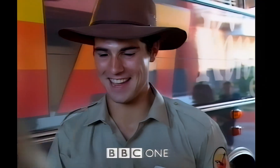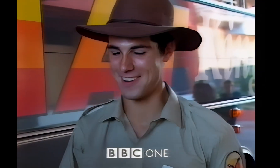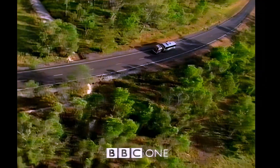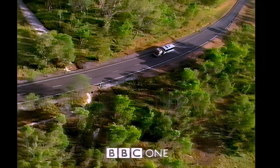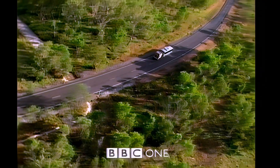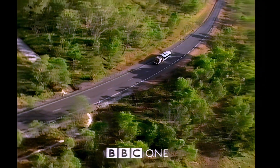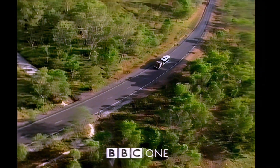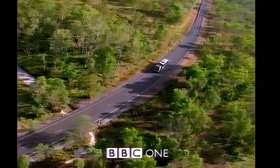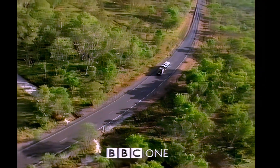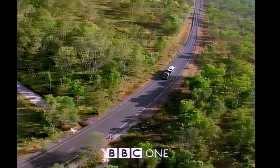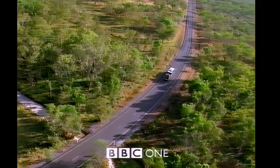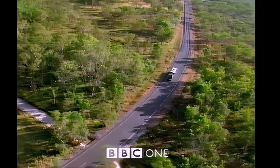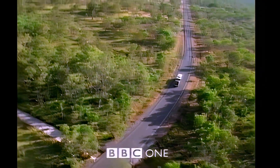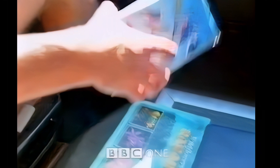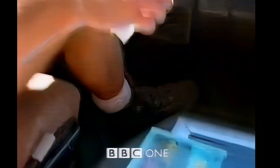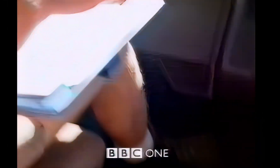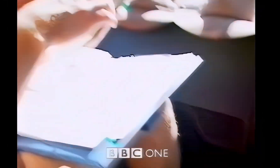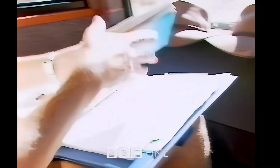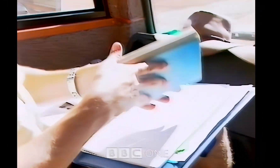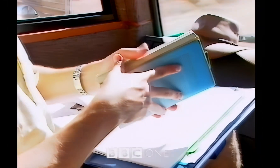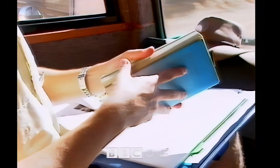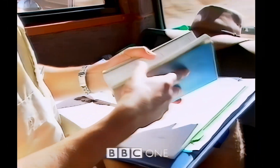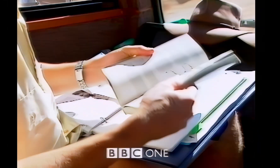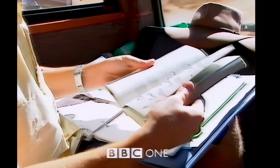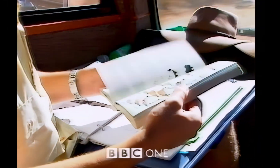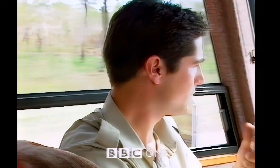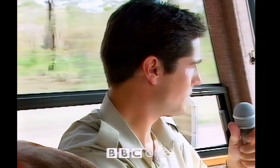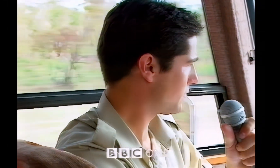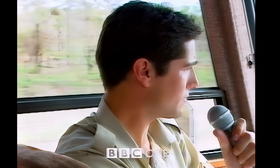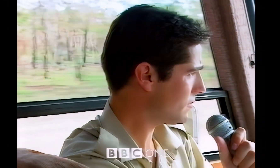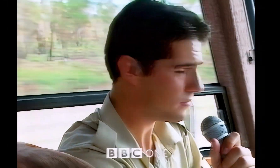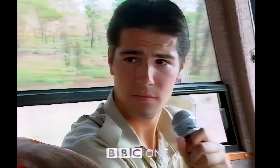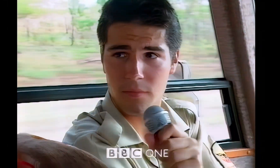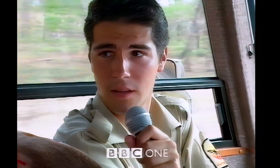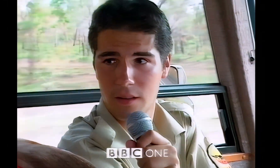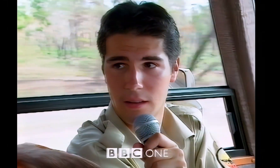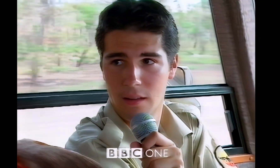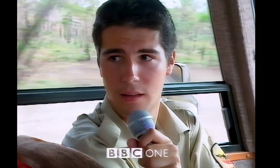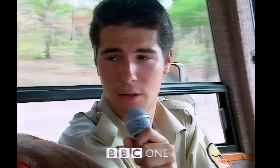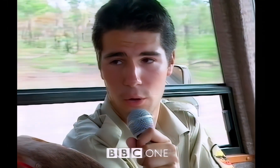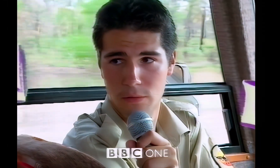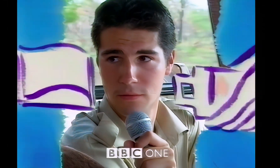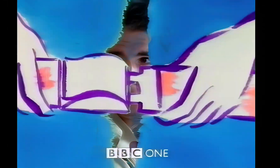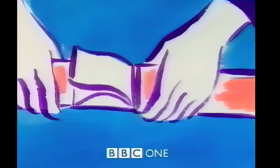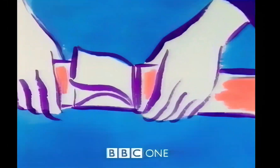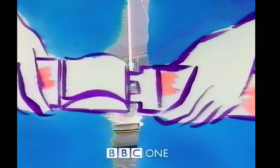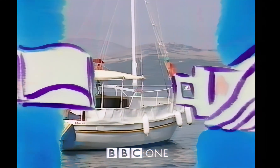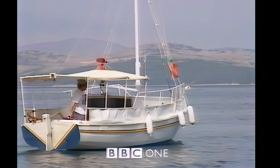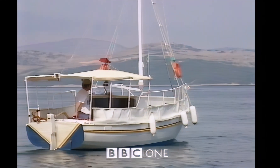wildlife down under. Could you tell me the most common species of grasshopper in the area? No. And Toya Wilcox finds